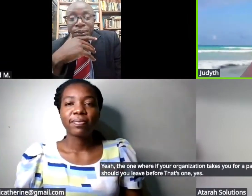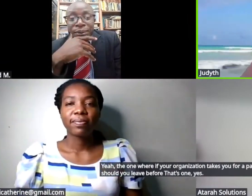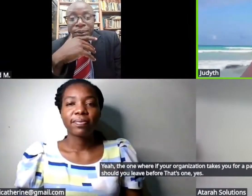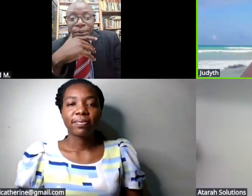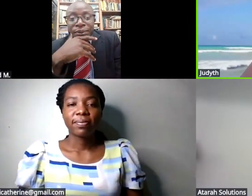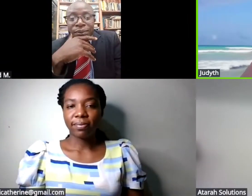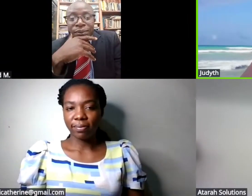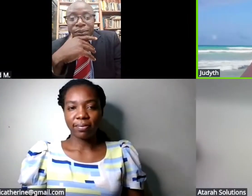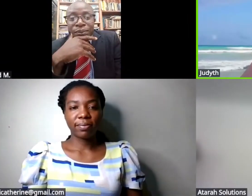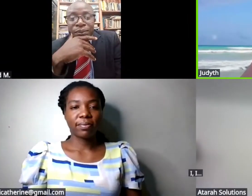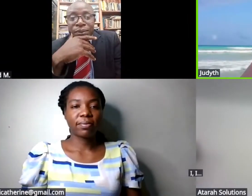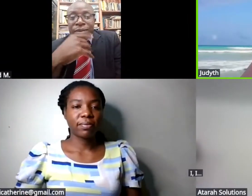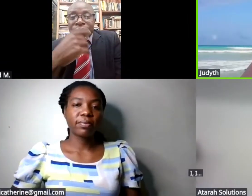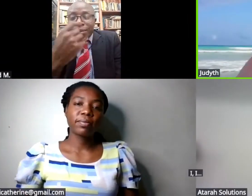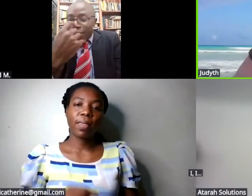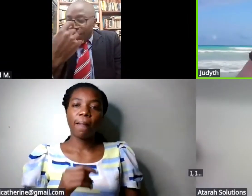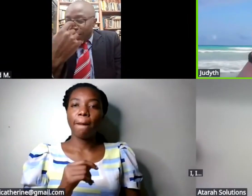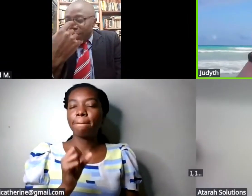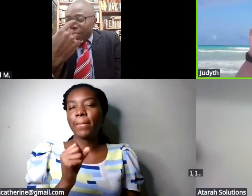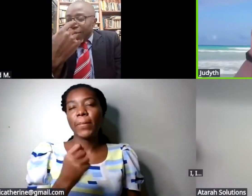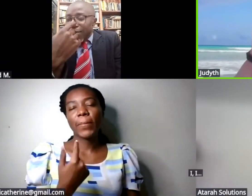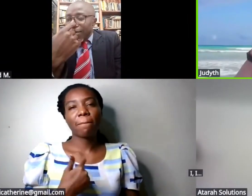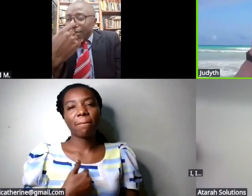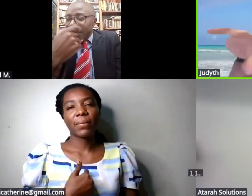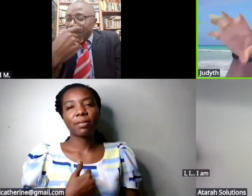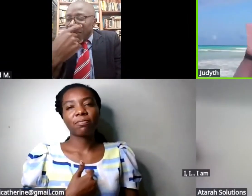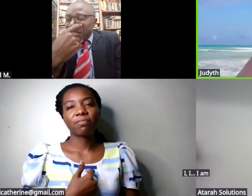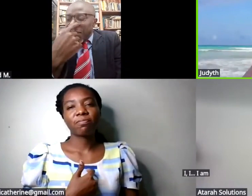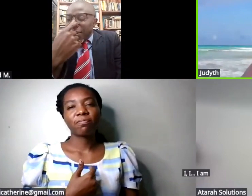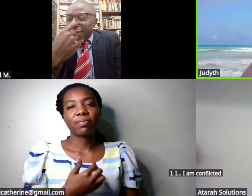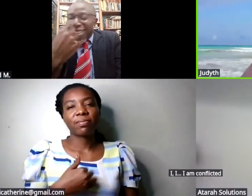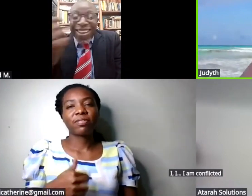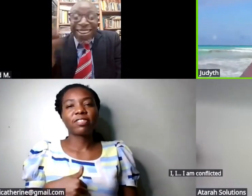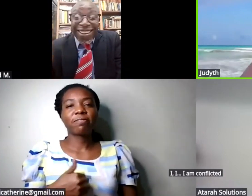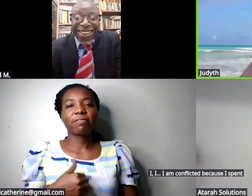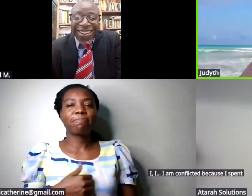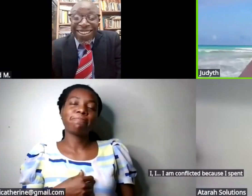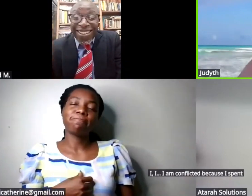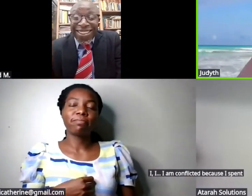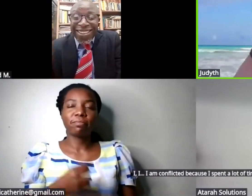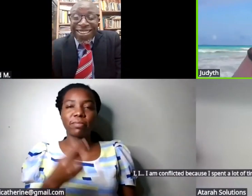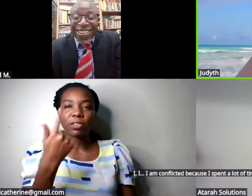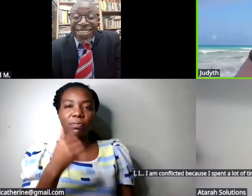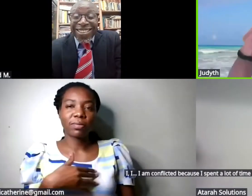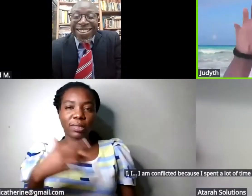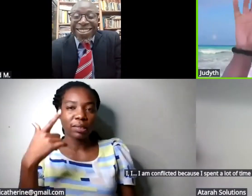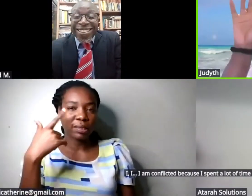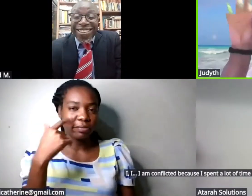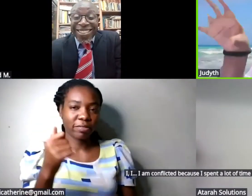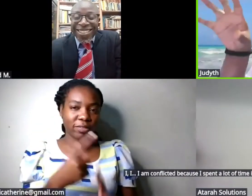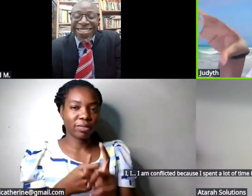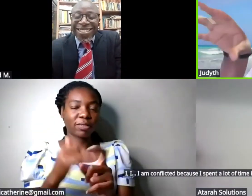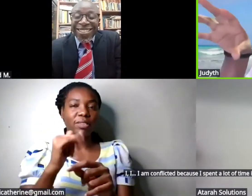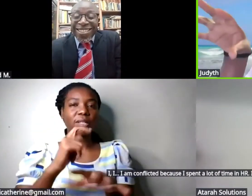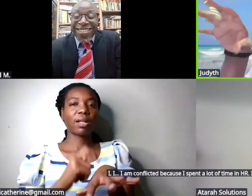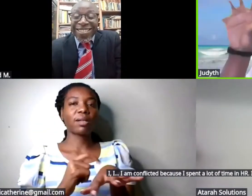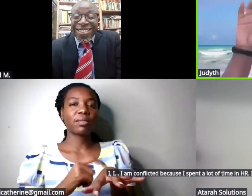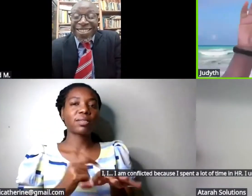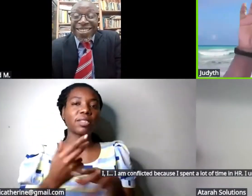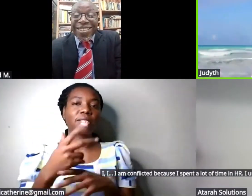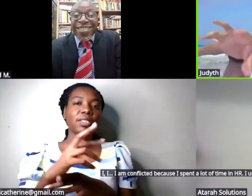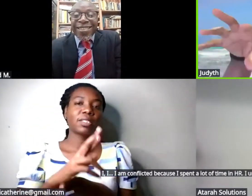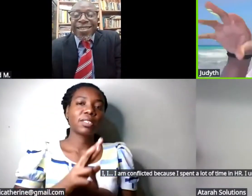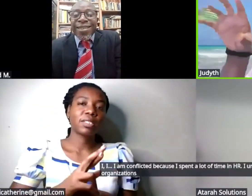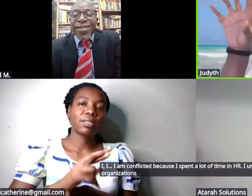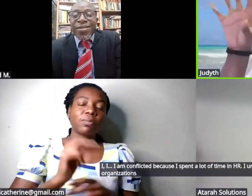I am conflicted because I spent a lot of time in HR. I understand why organizations